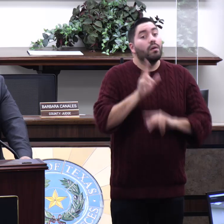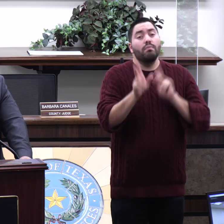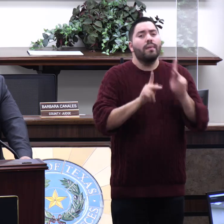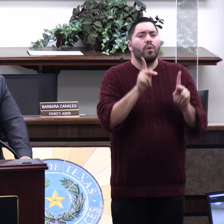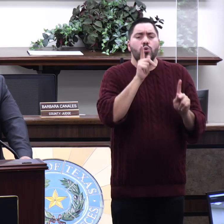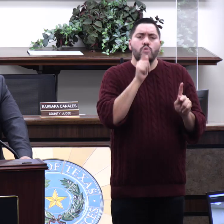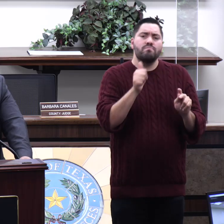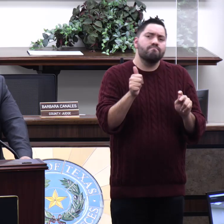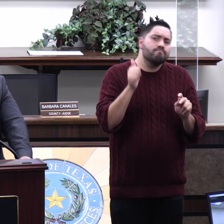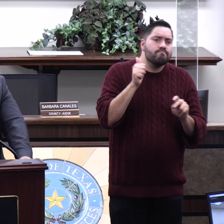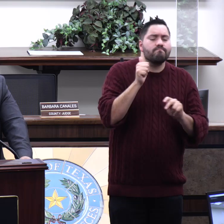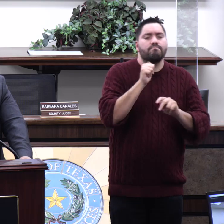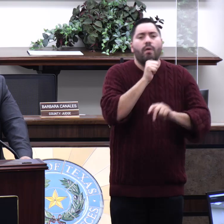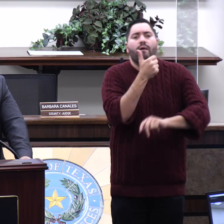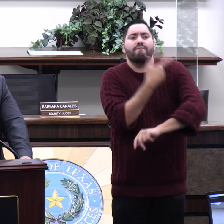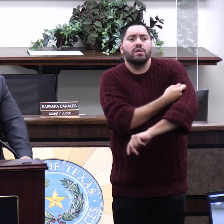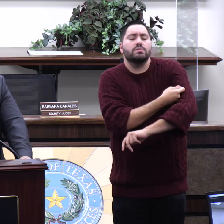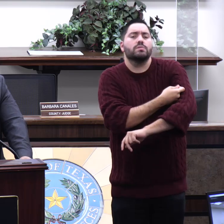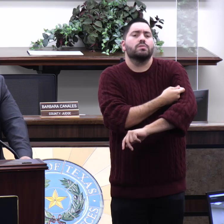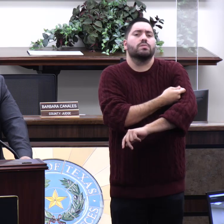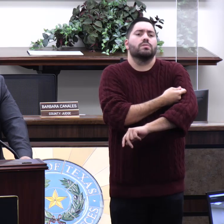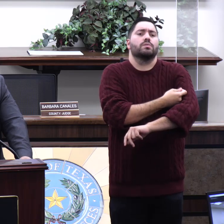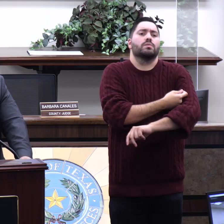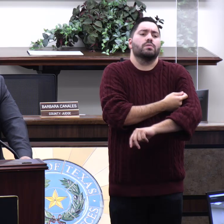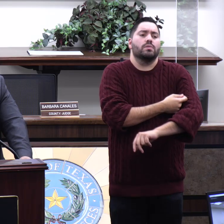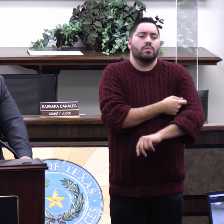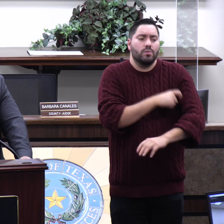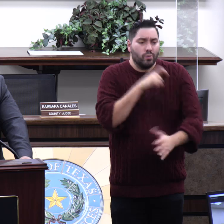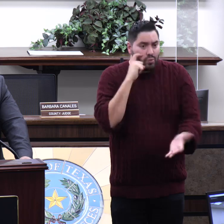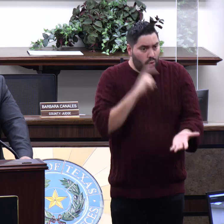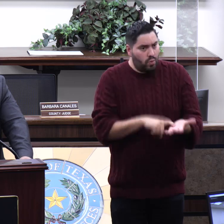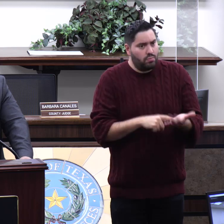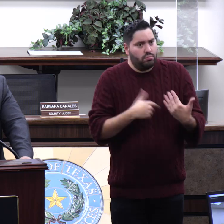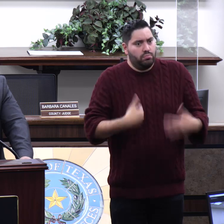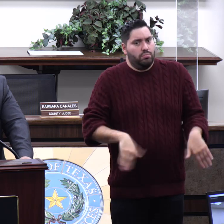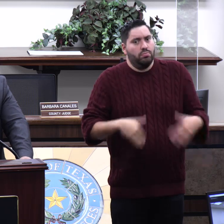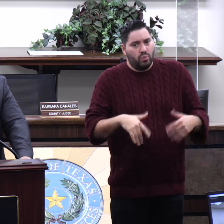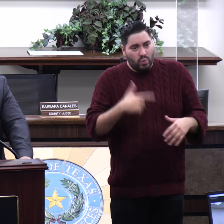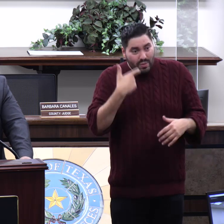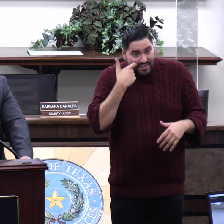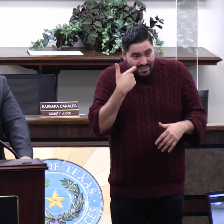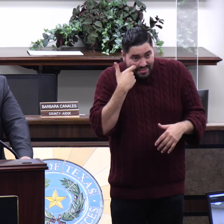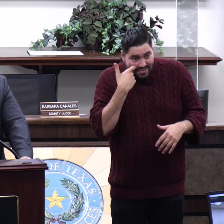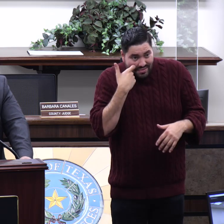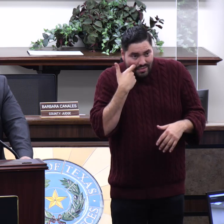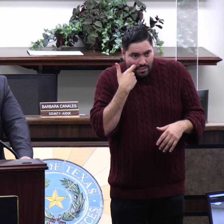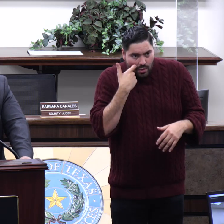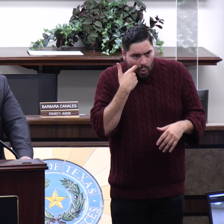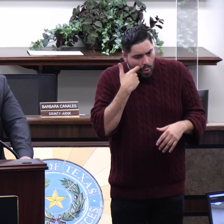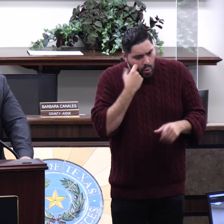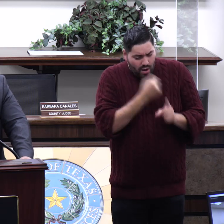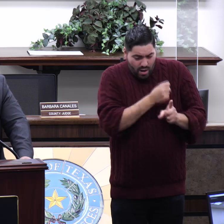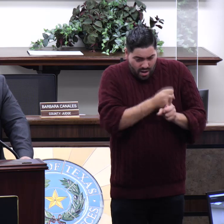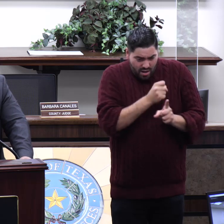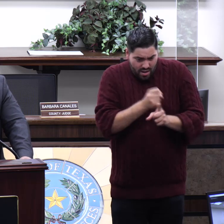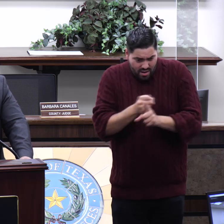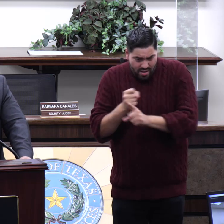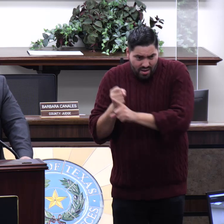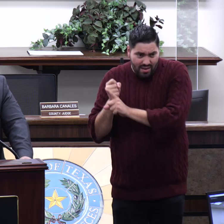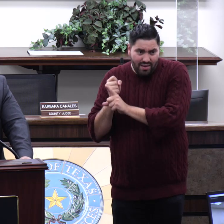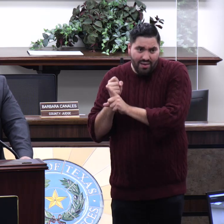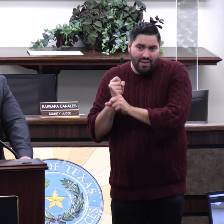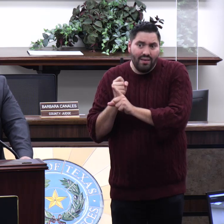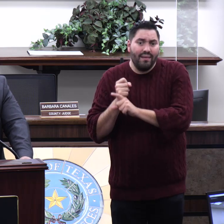non-vaccinated pandemic surge that we experienced just recently did not just, sadly